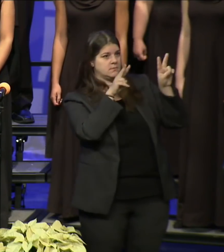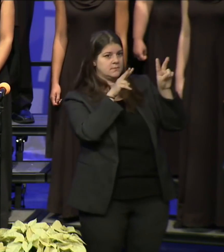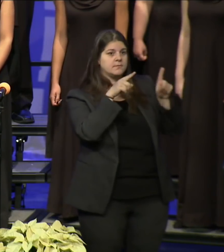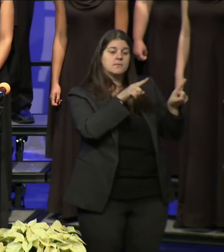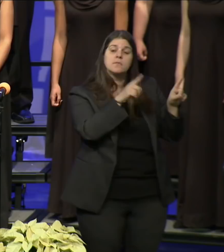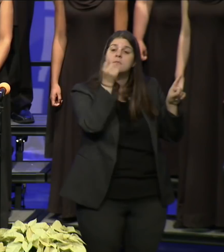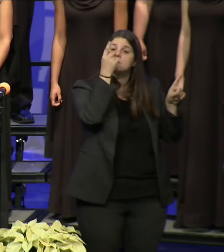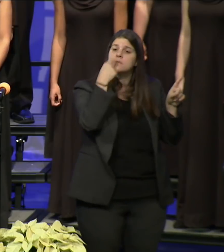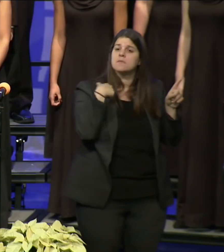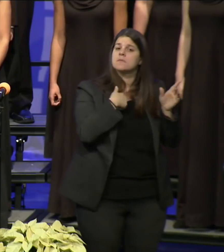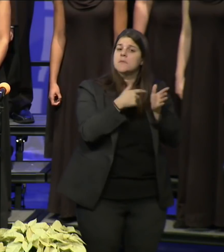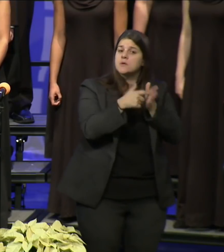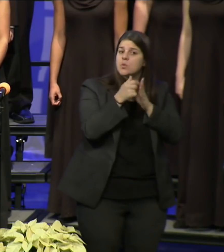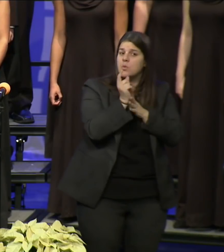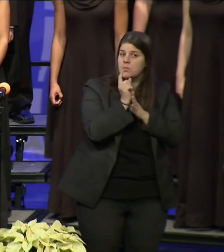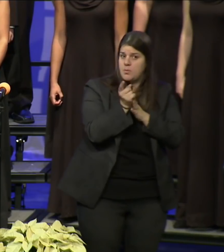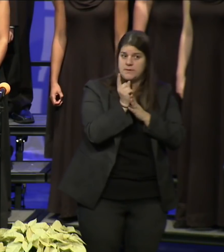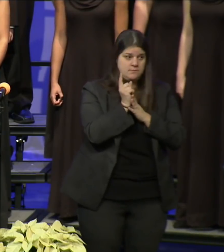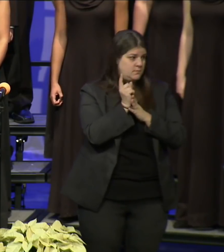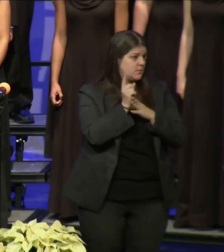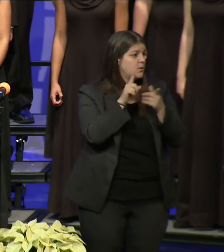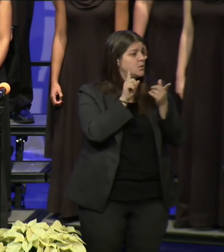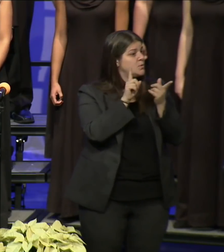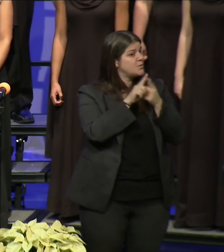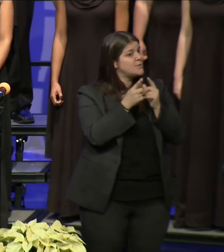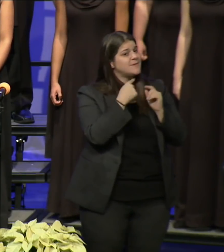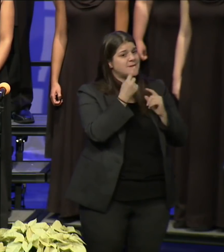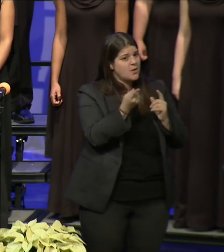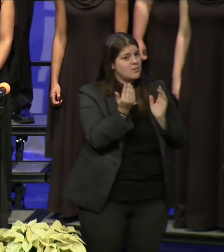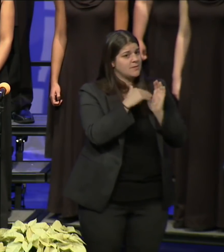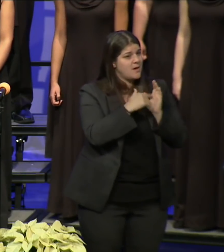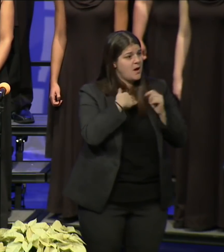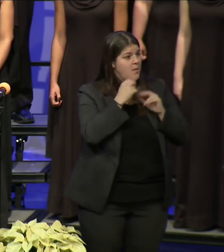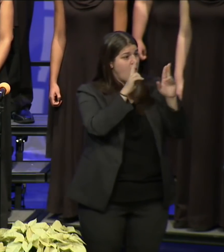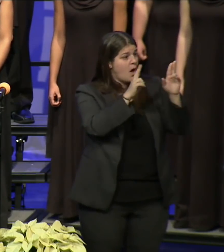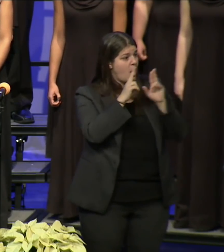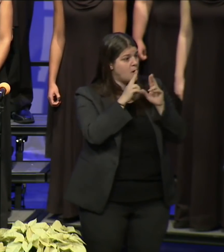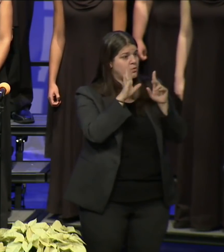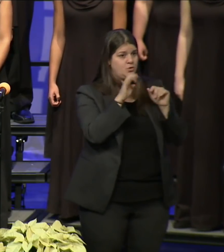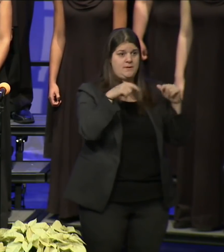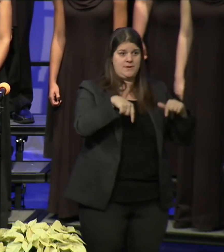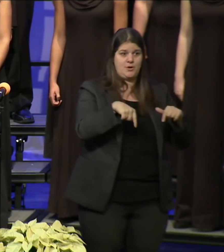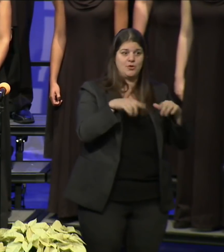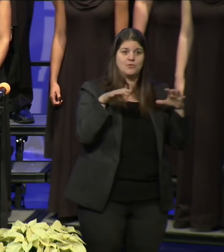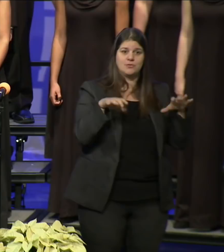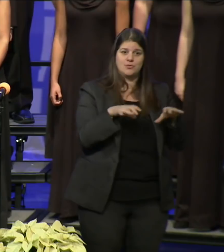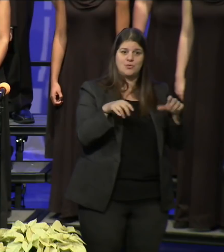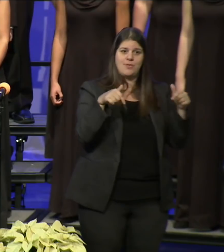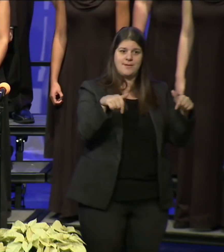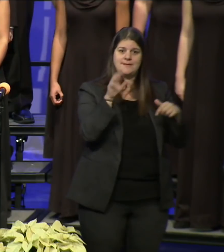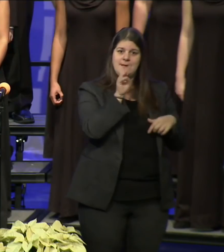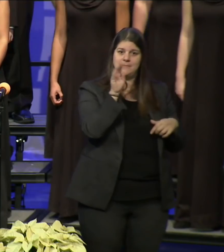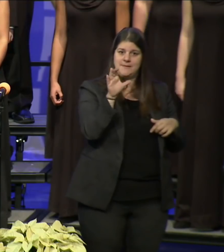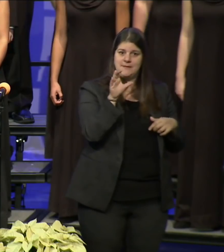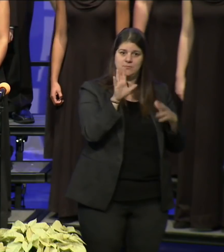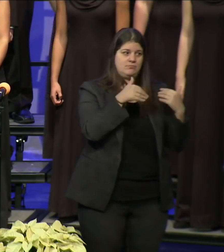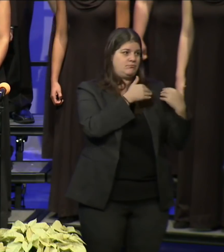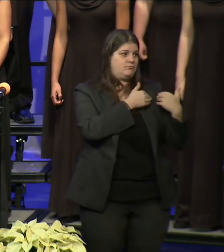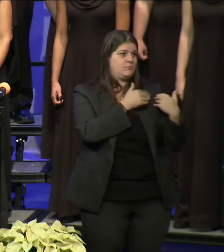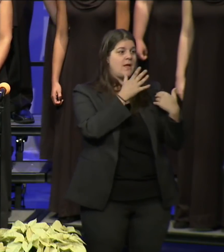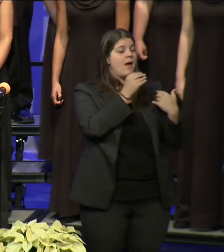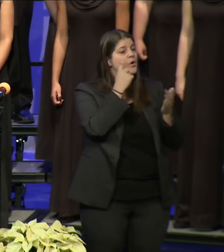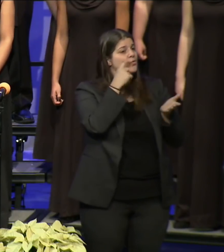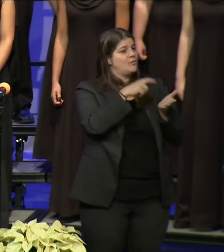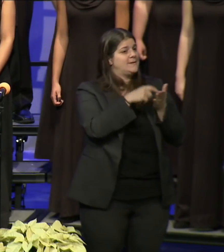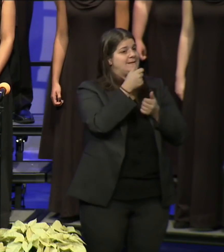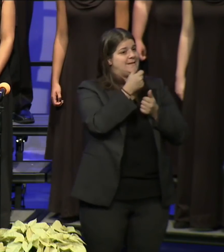I'd like to take this moment to say that I'm very honored to be able to do this, and I'd like to take the opportunity to recognize each of our